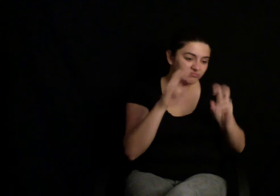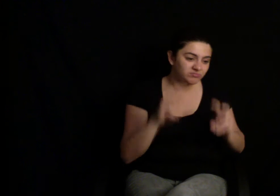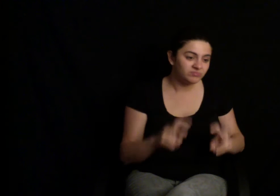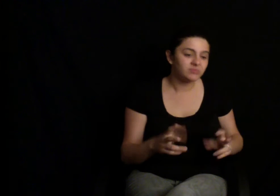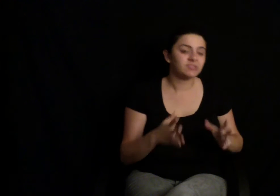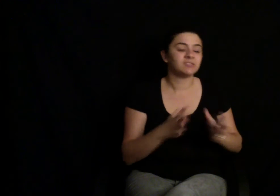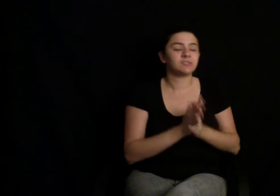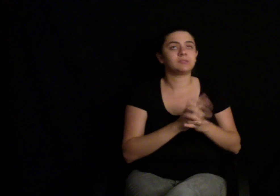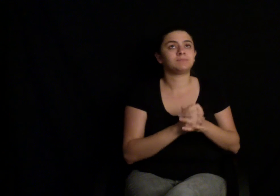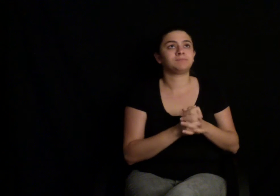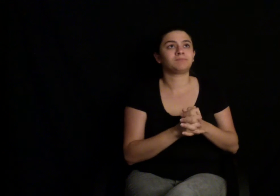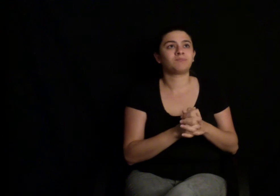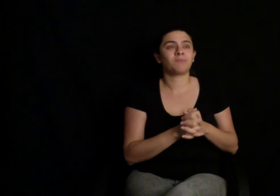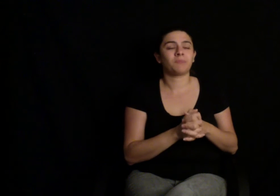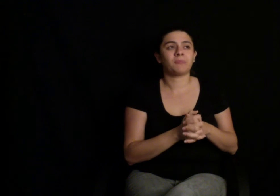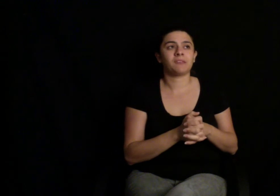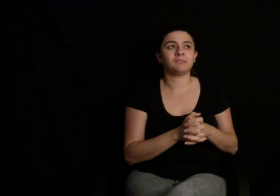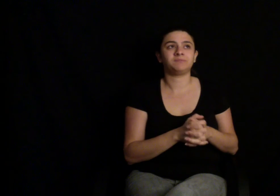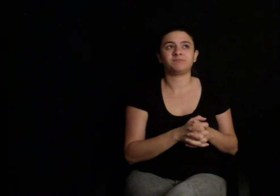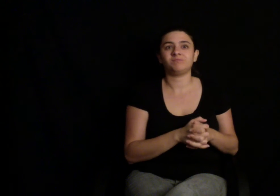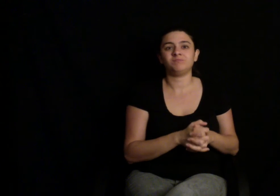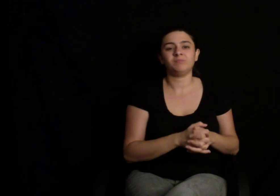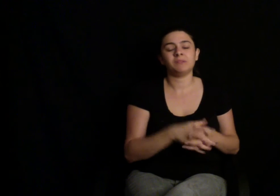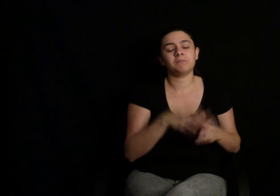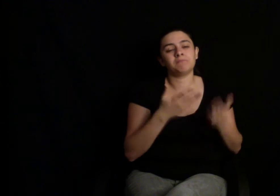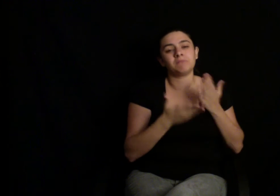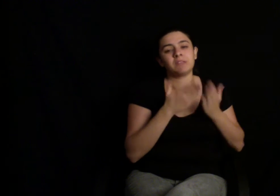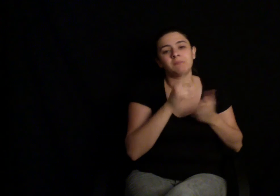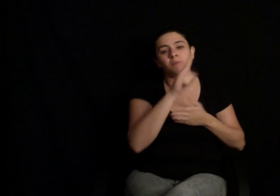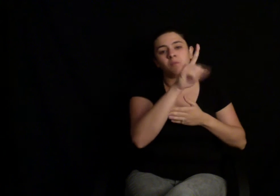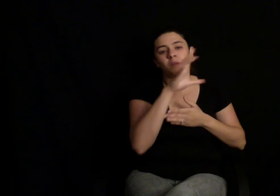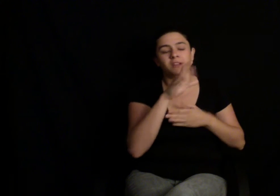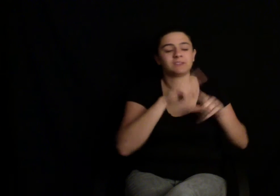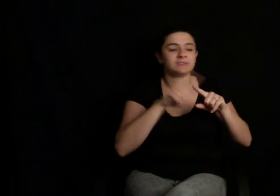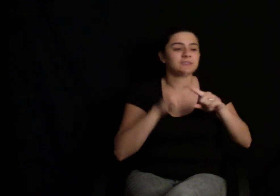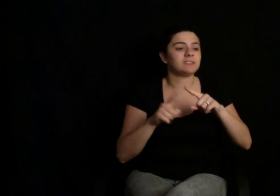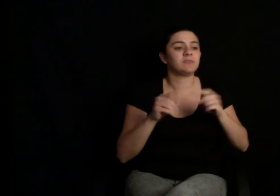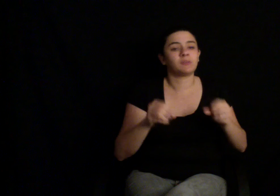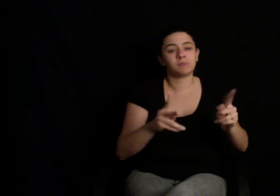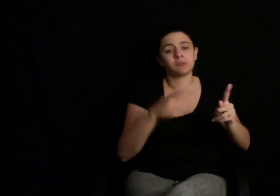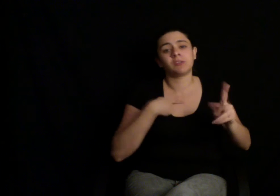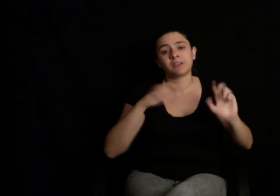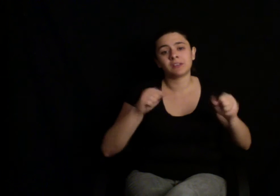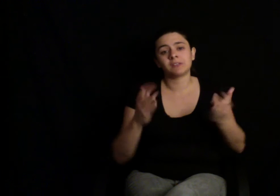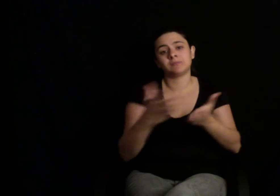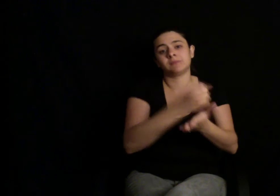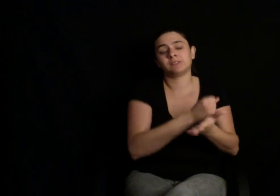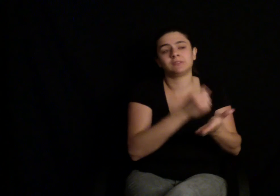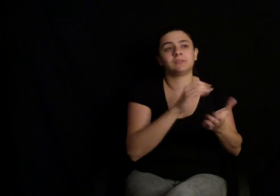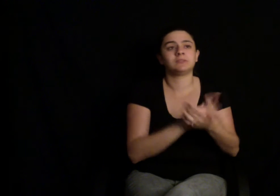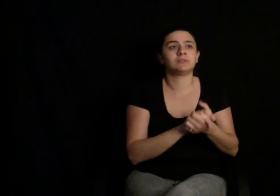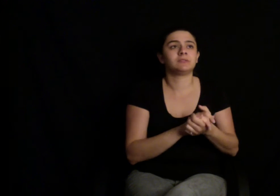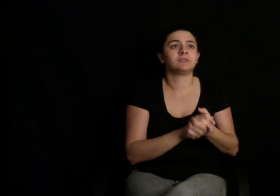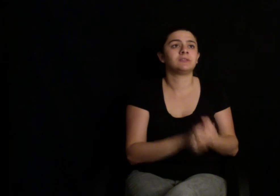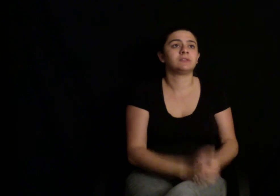at least 100 different opportunities that I could have taken. I ultimately did do a craft video because I really liked their site. I really like